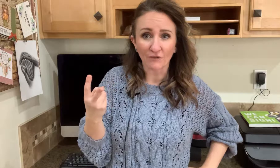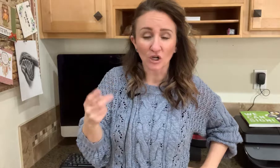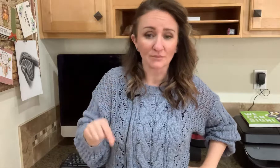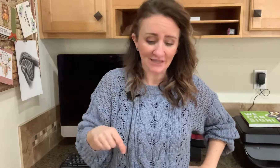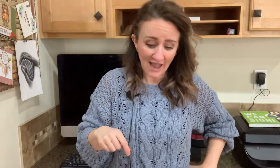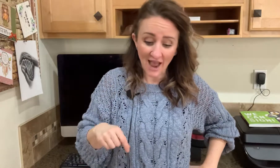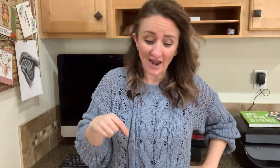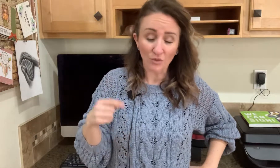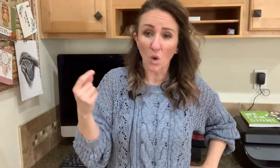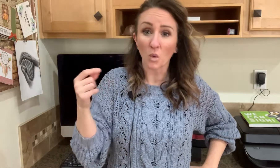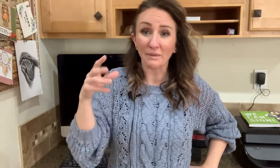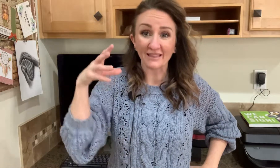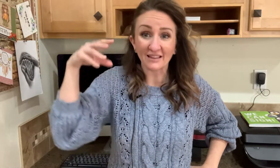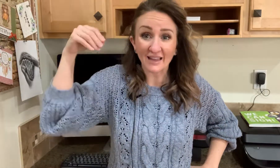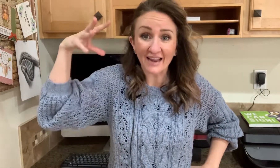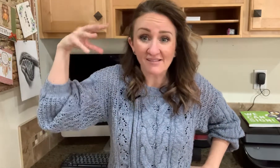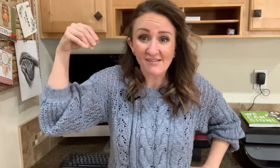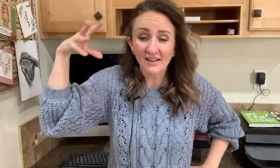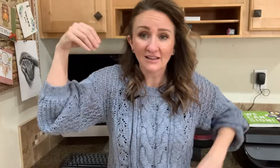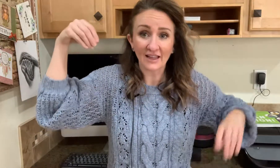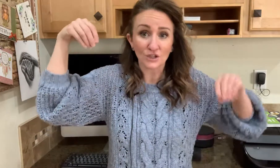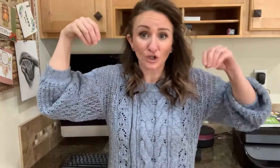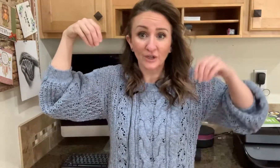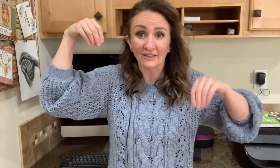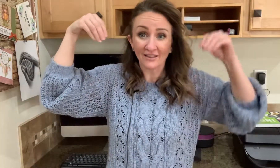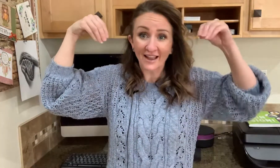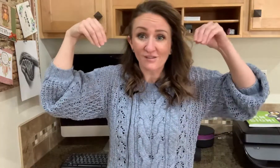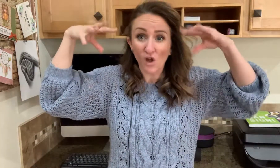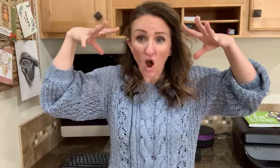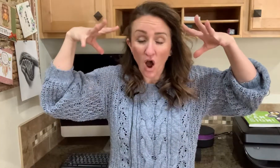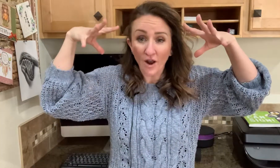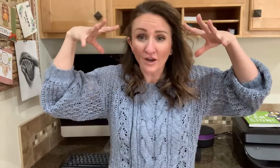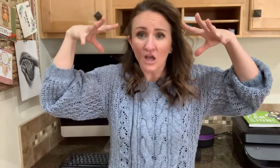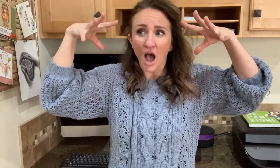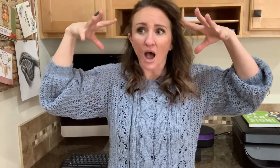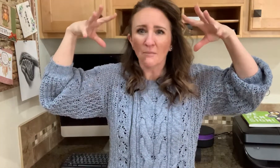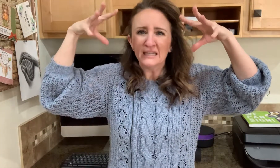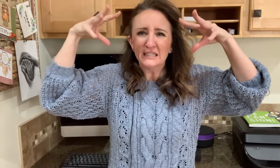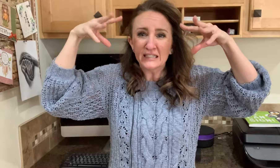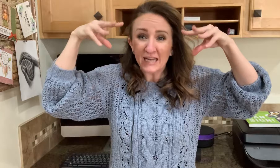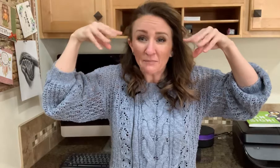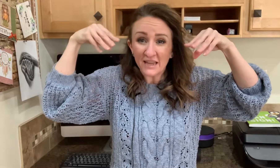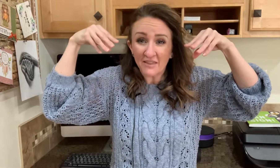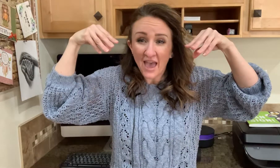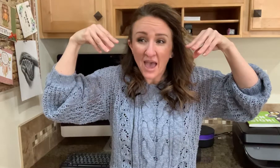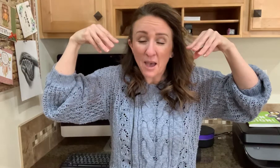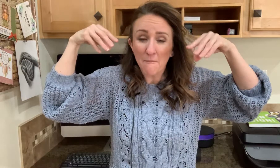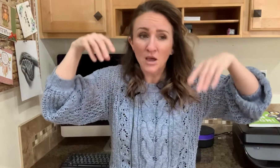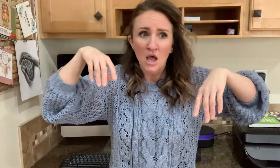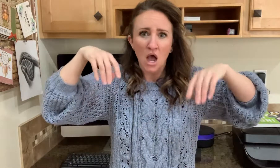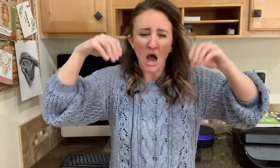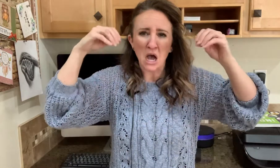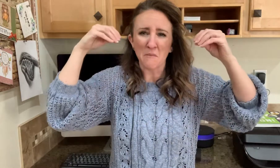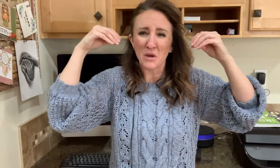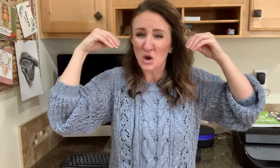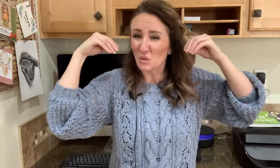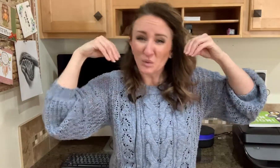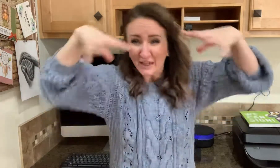verbs. Another one would be the lights, like turning the lights on, dimming them, really